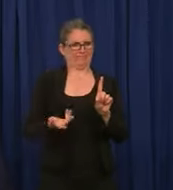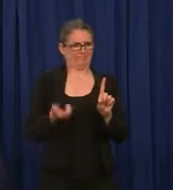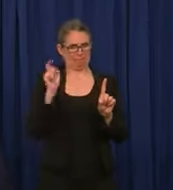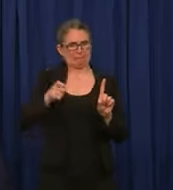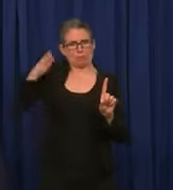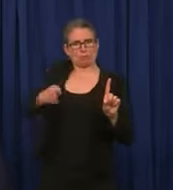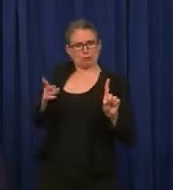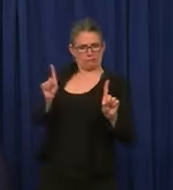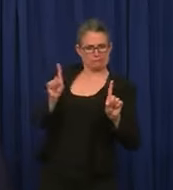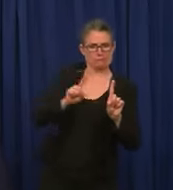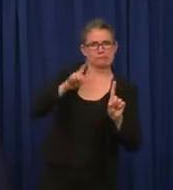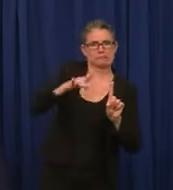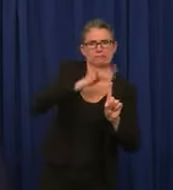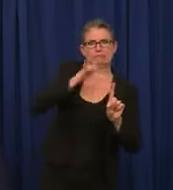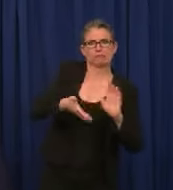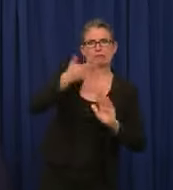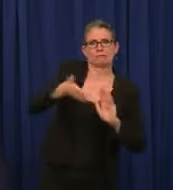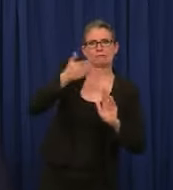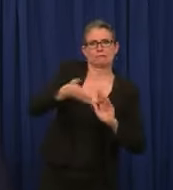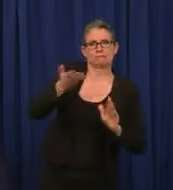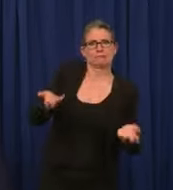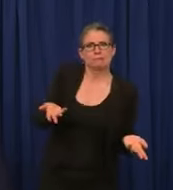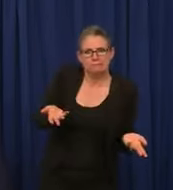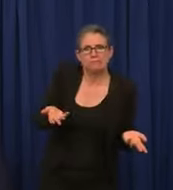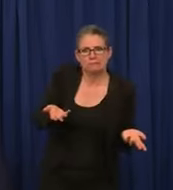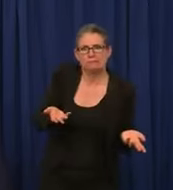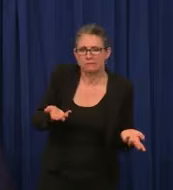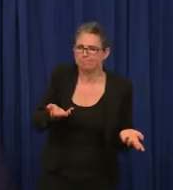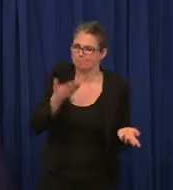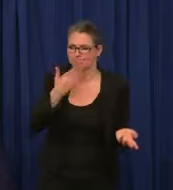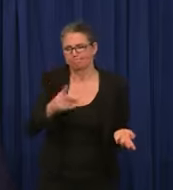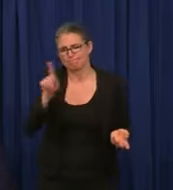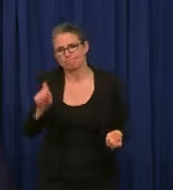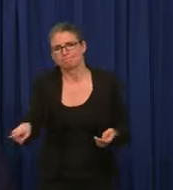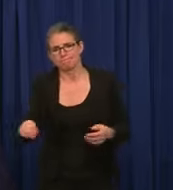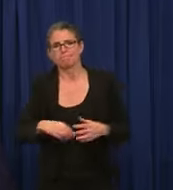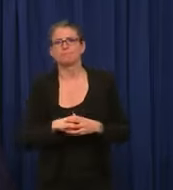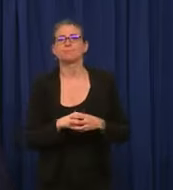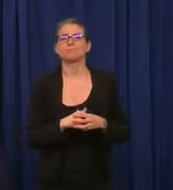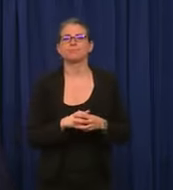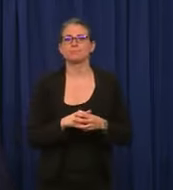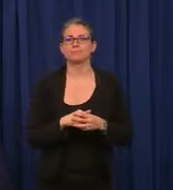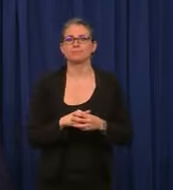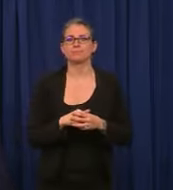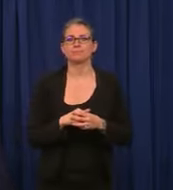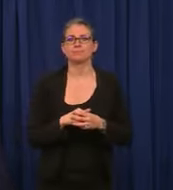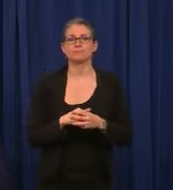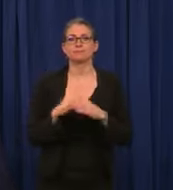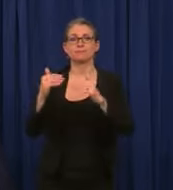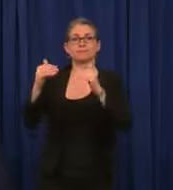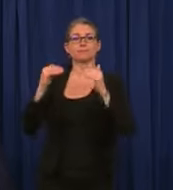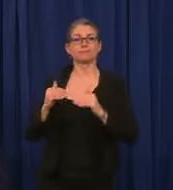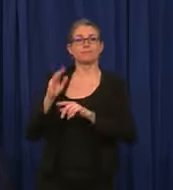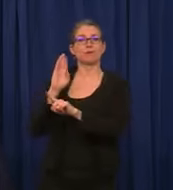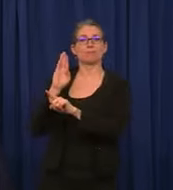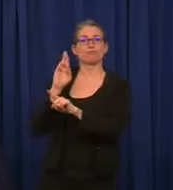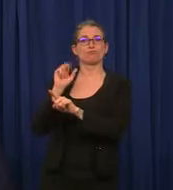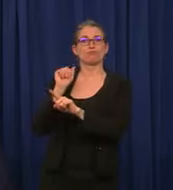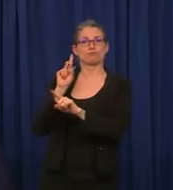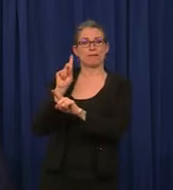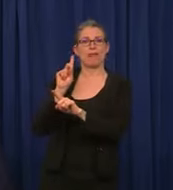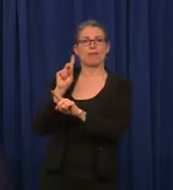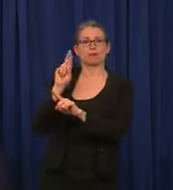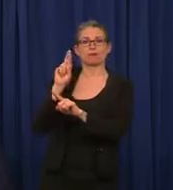I'm gonna cycle through folks, and then we'll pick up some follow-ups if that's okay. I'd like to go next to Brad Rogers at WGME.